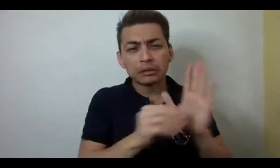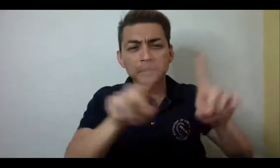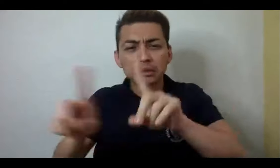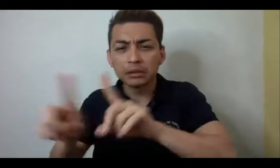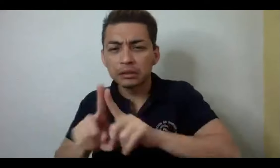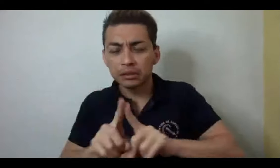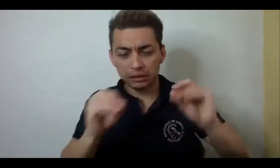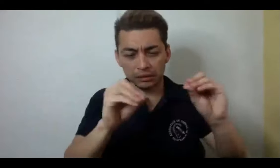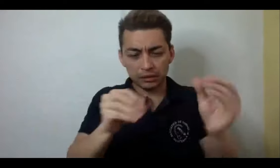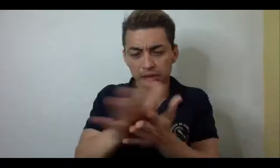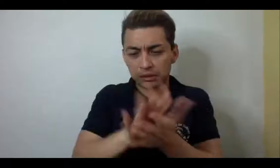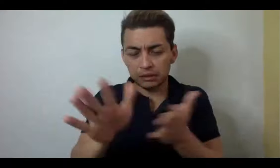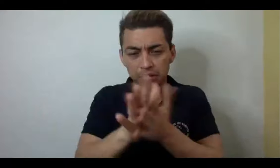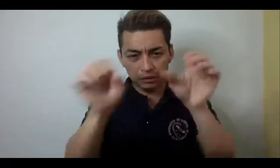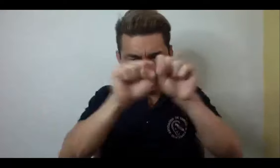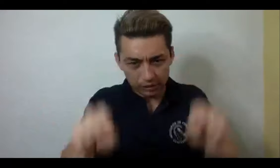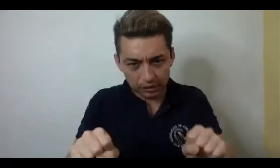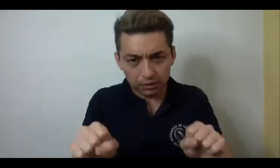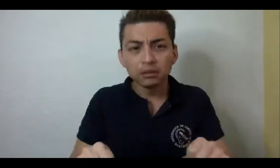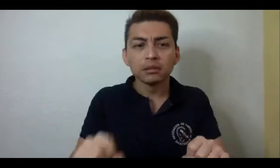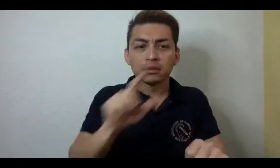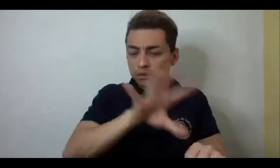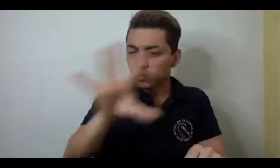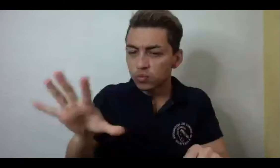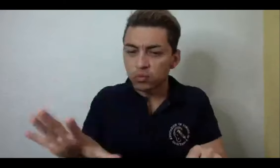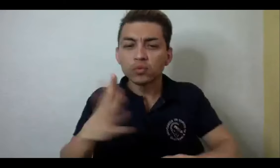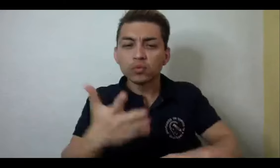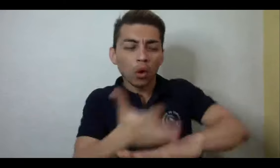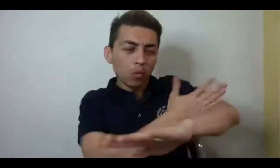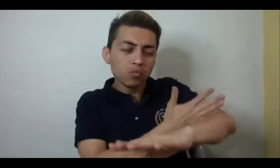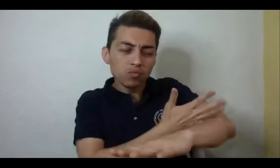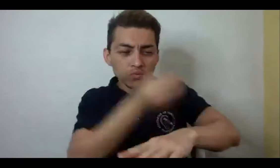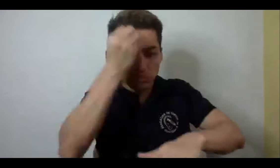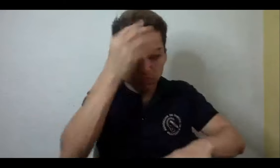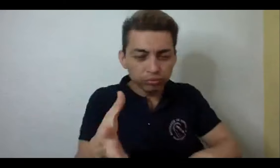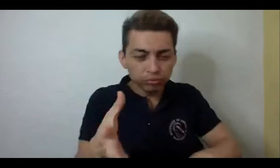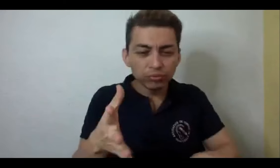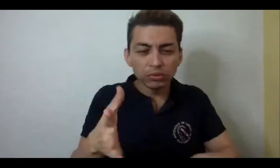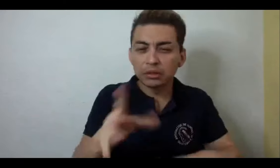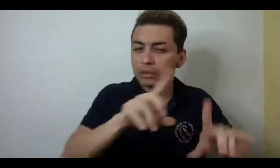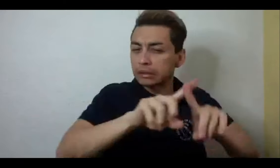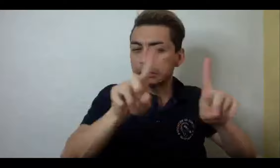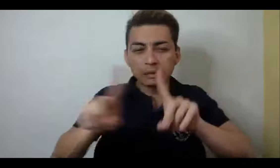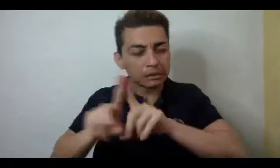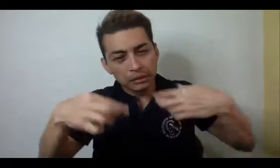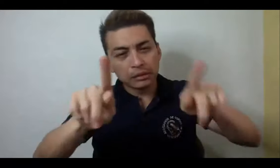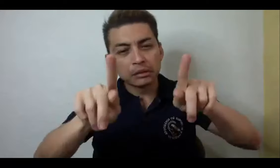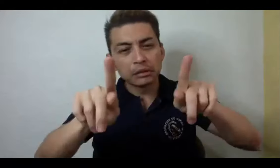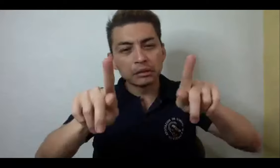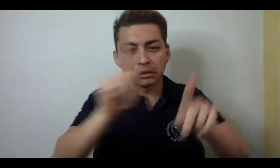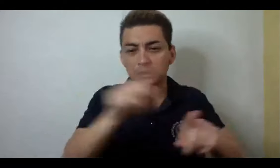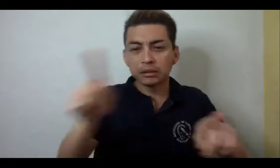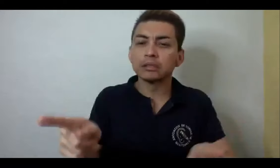shows that in our region, identity, background, and ability dictate many of the opportunities that children and young